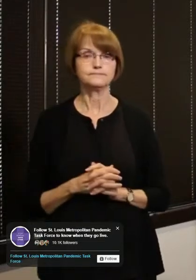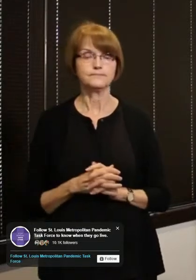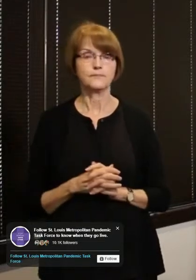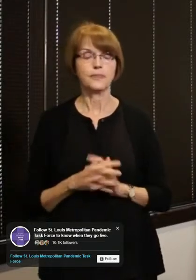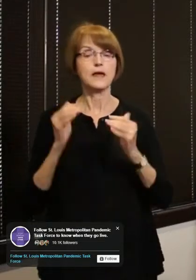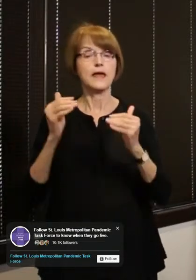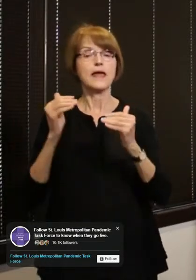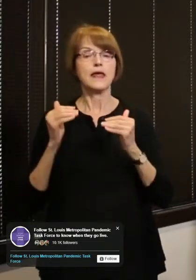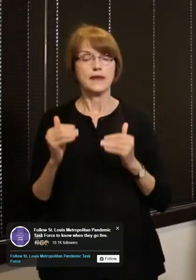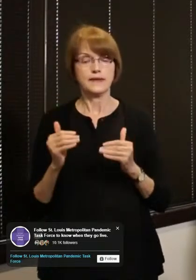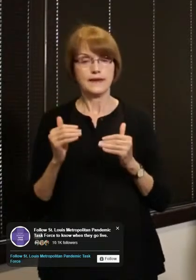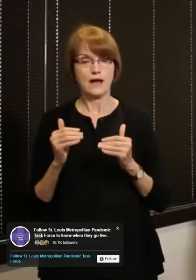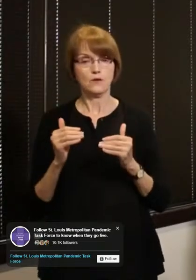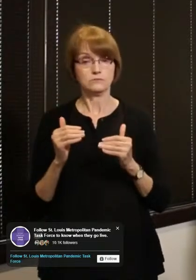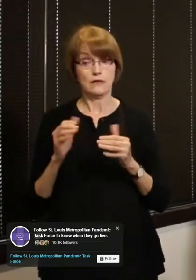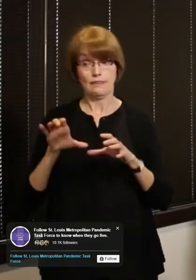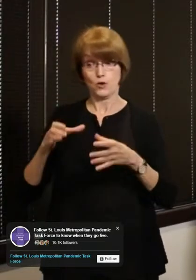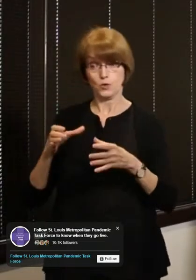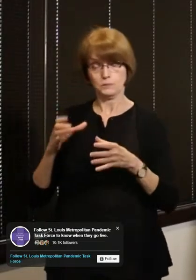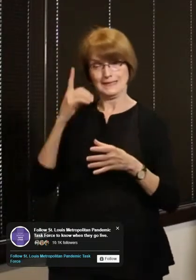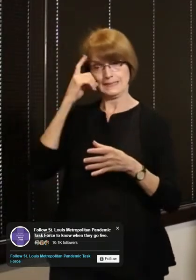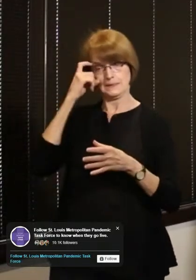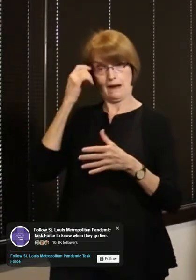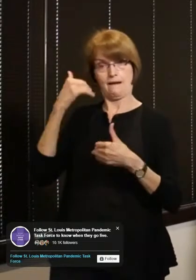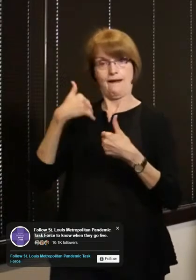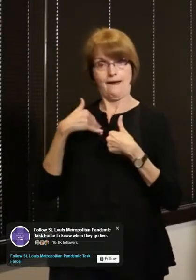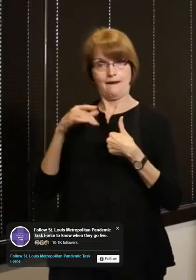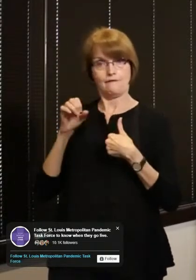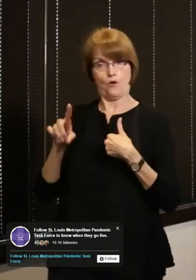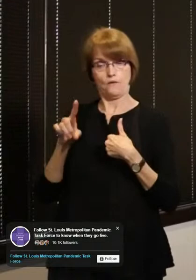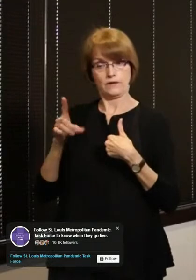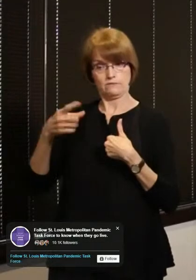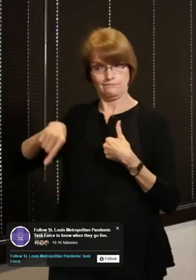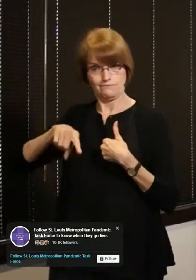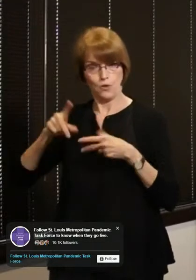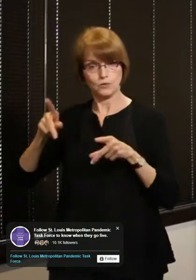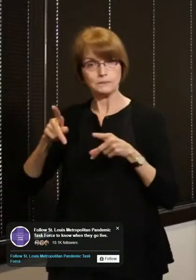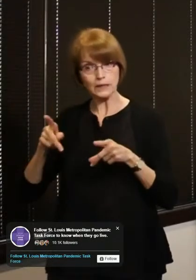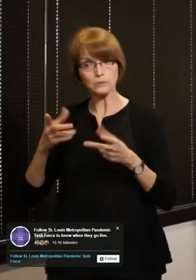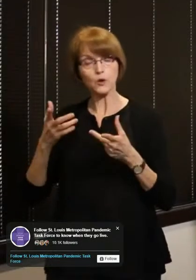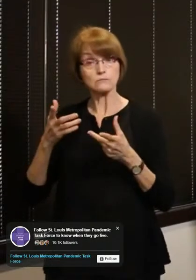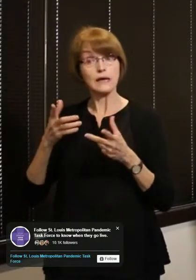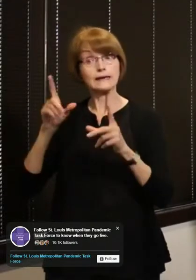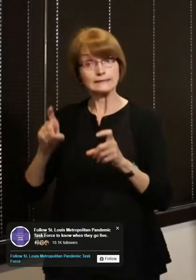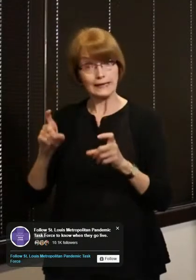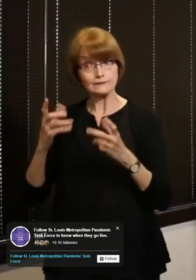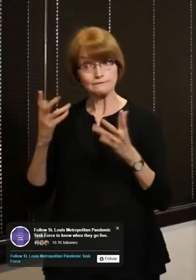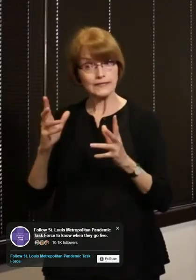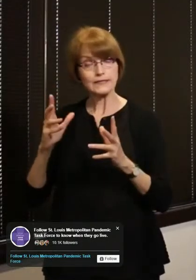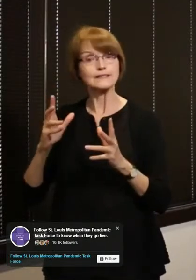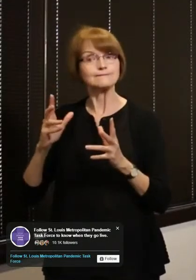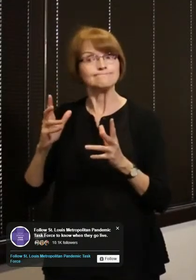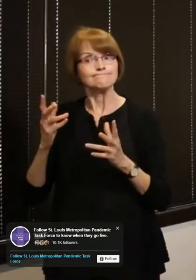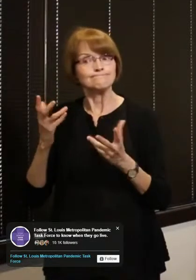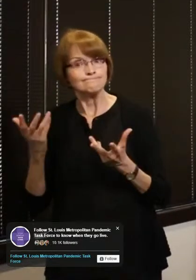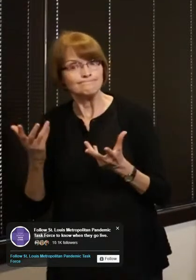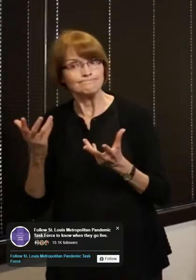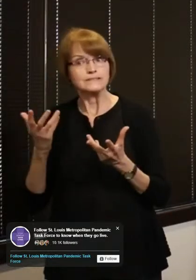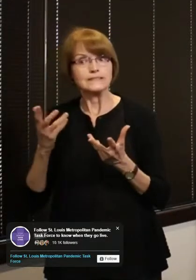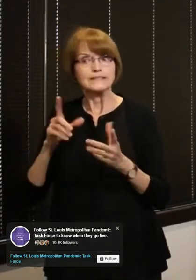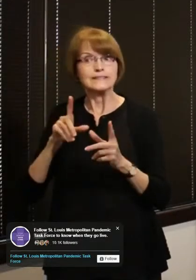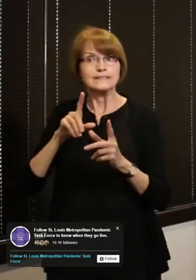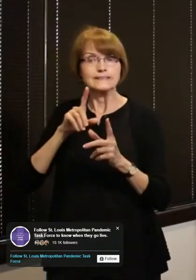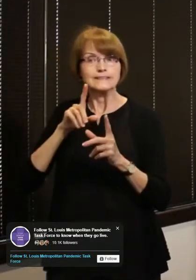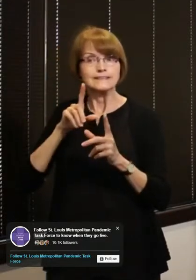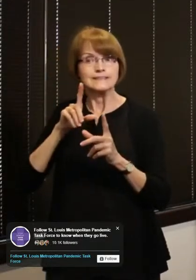Now moving on to our suspected COVID patients. So again, these are patients that we believe may have the virus, or we're waiting for test